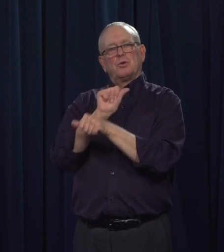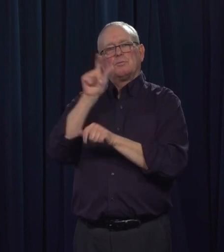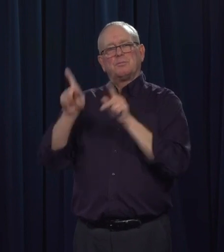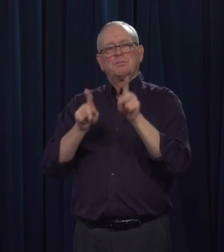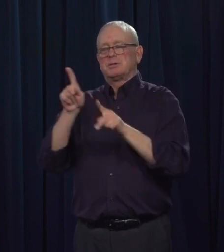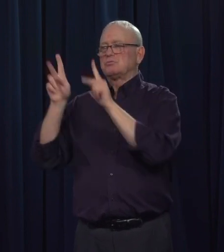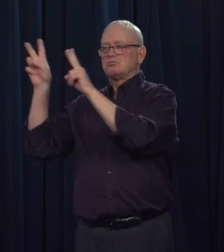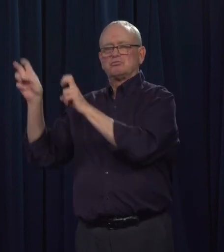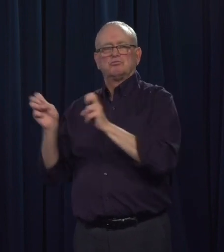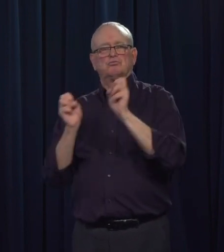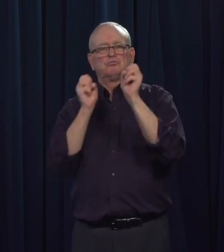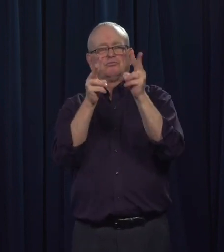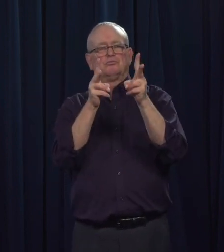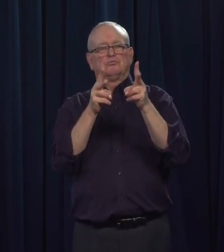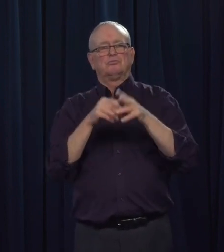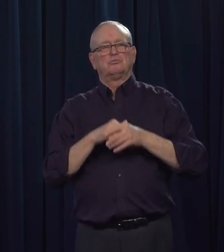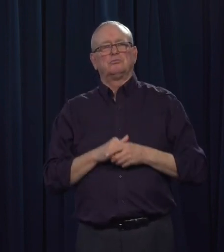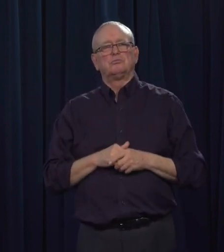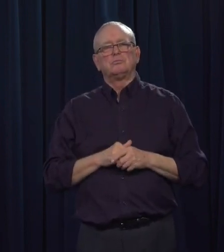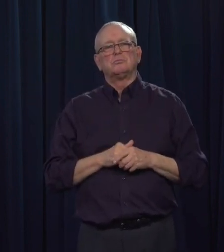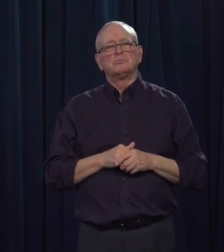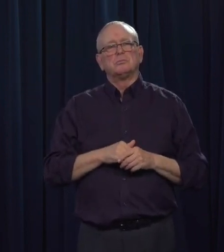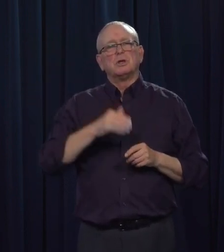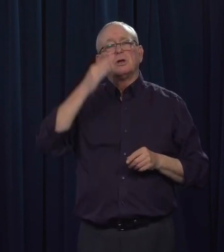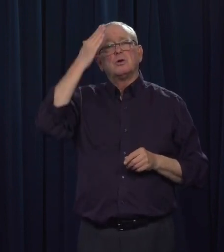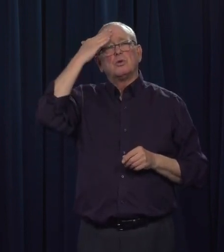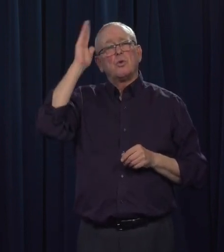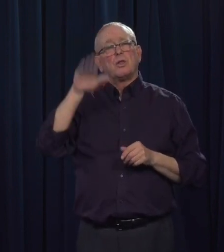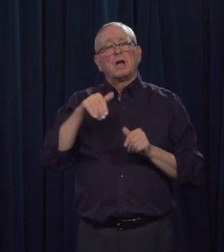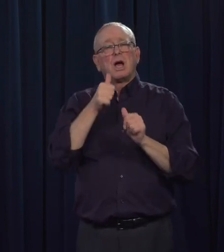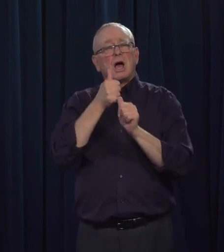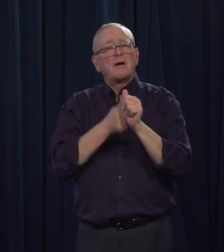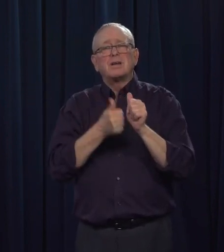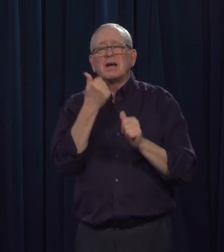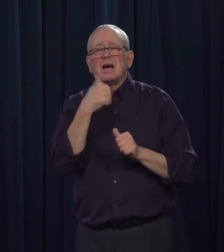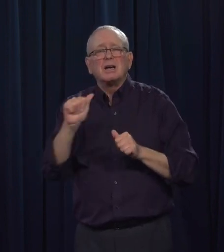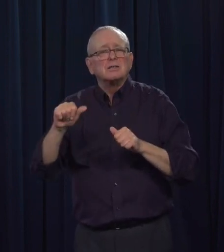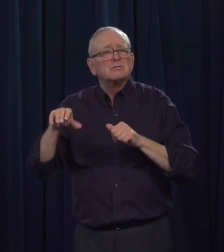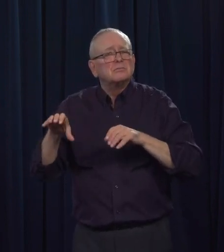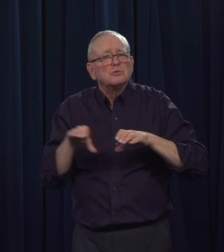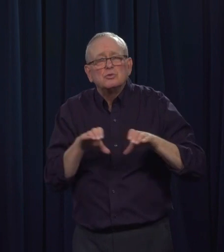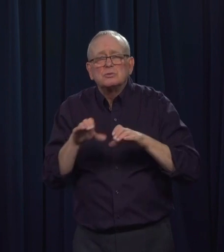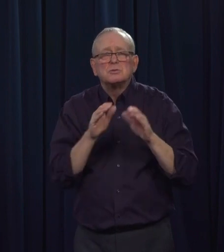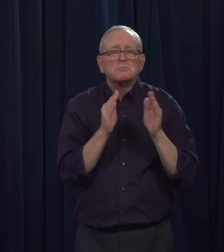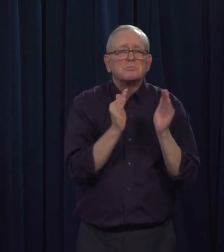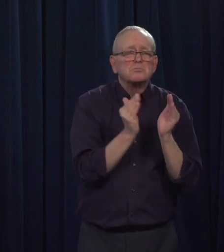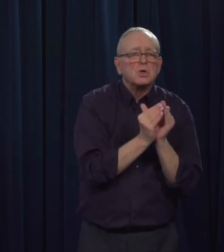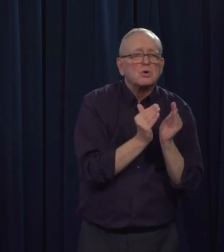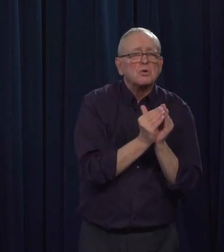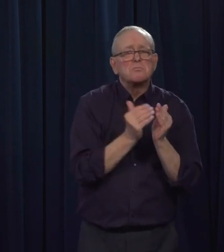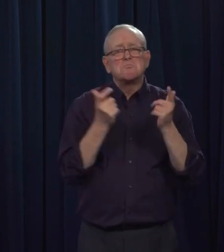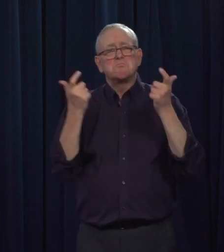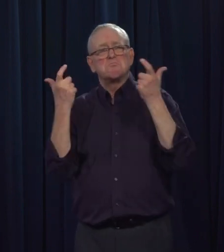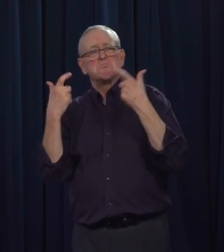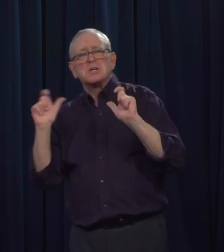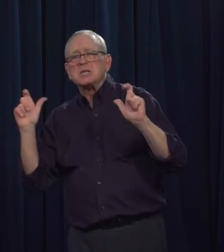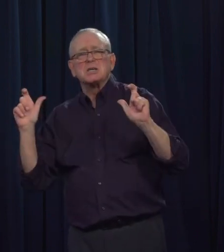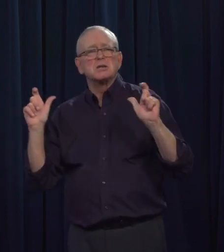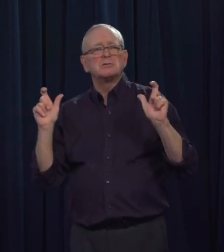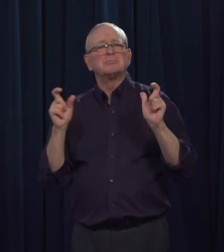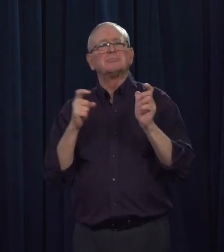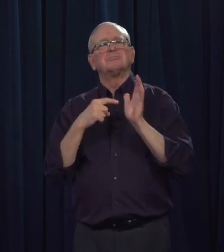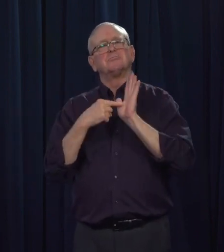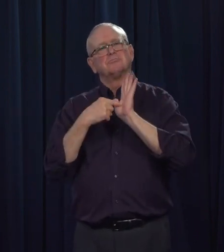small, lifts us up as a province and demonstrates how quickly Albertans take action to care for one another. Acts